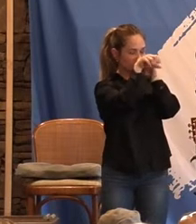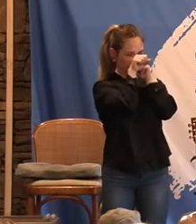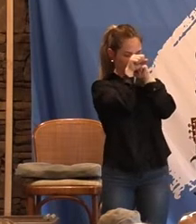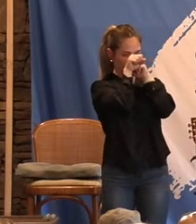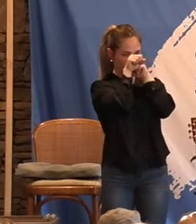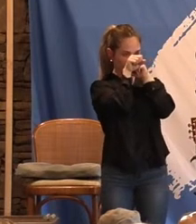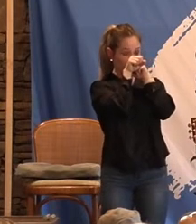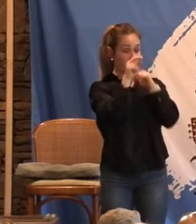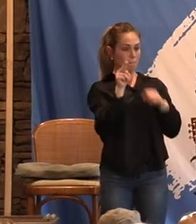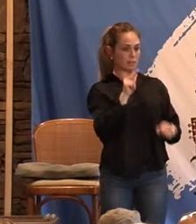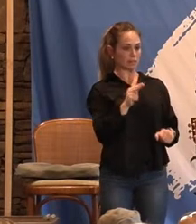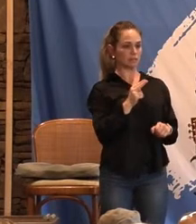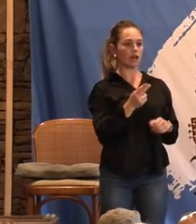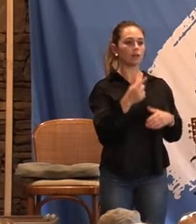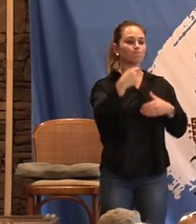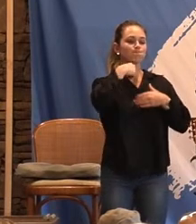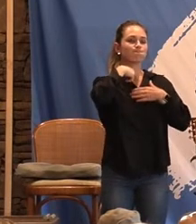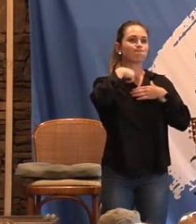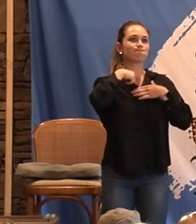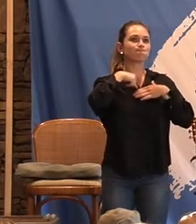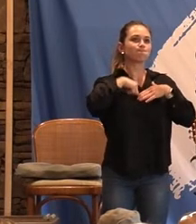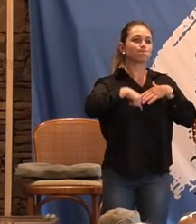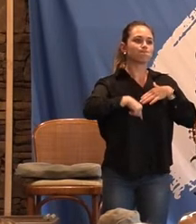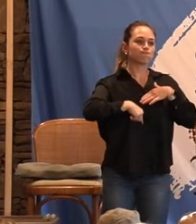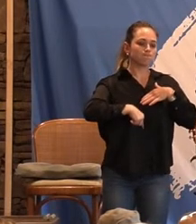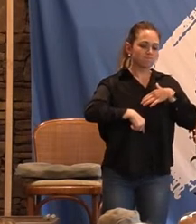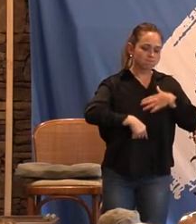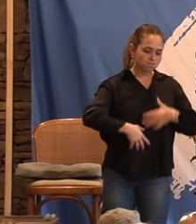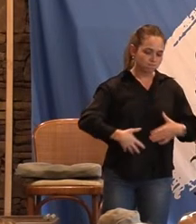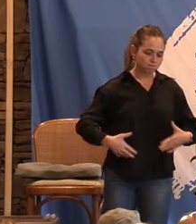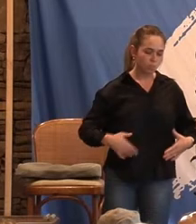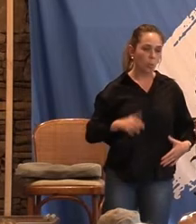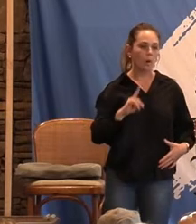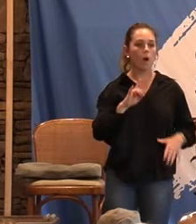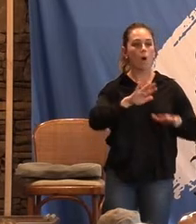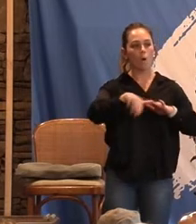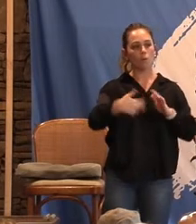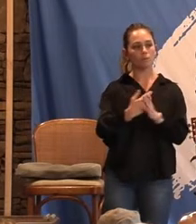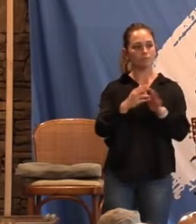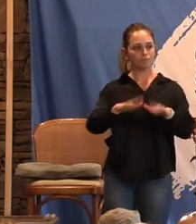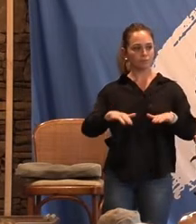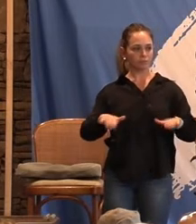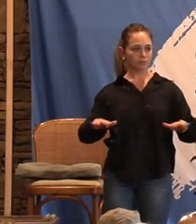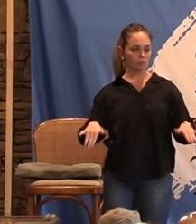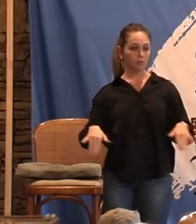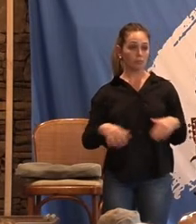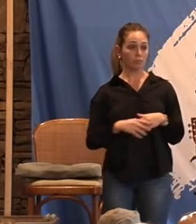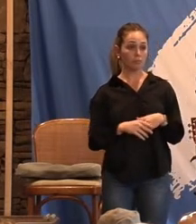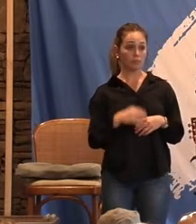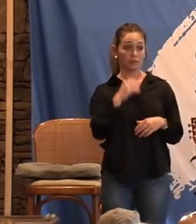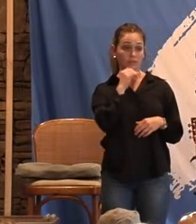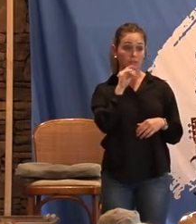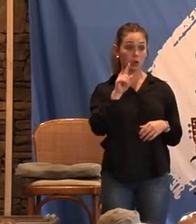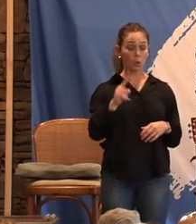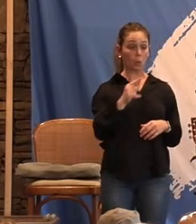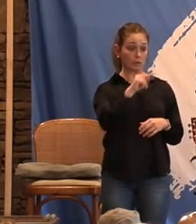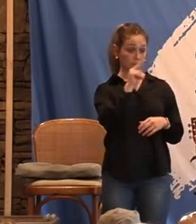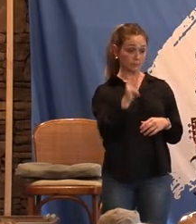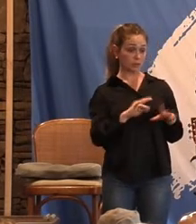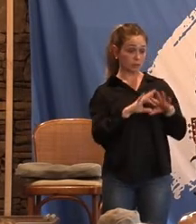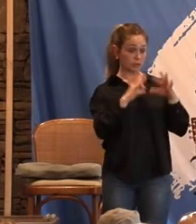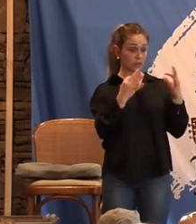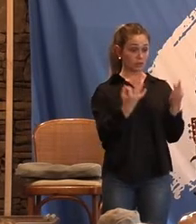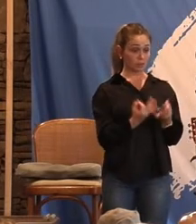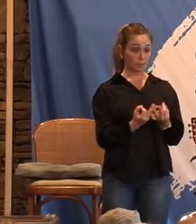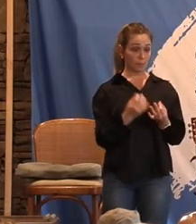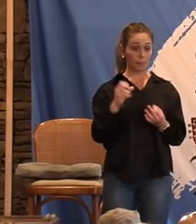Miss Nana. She went right down into the big belly where the children were, and not only Miss Nana's family,